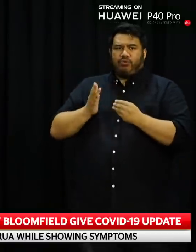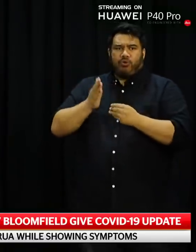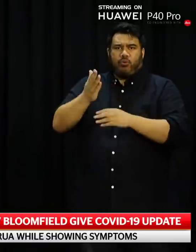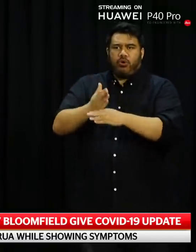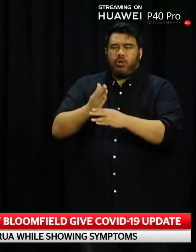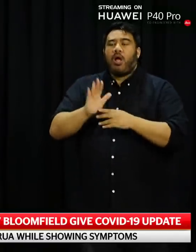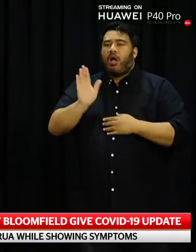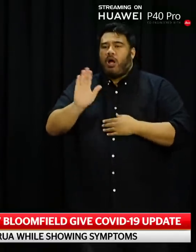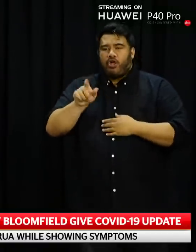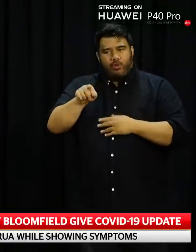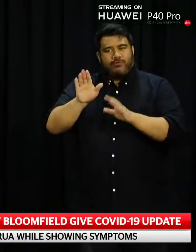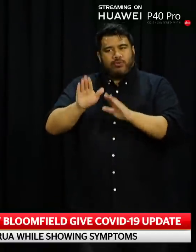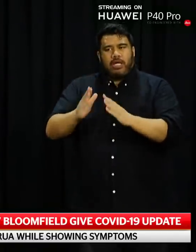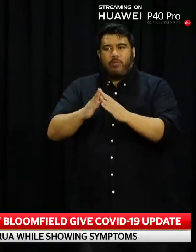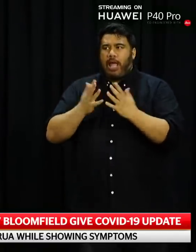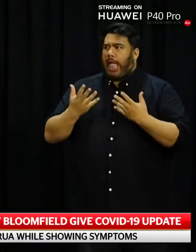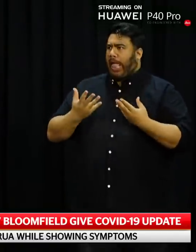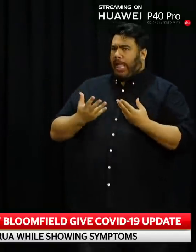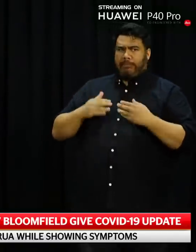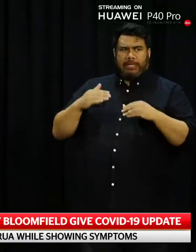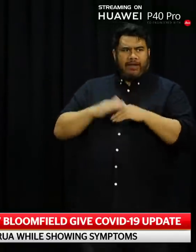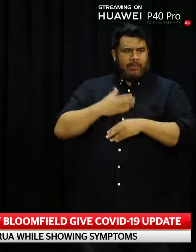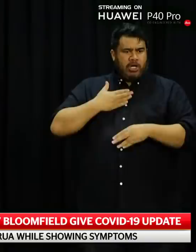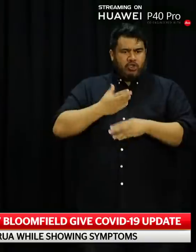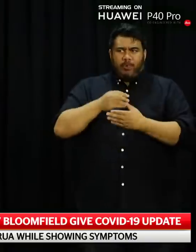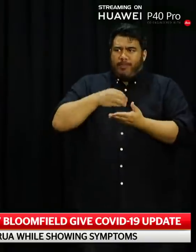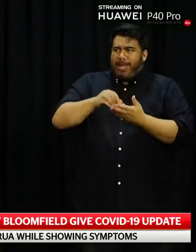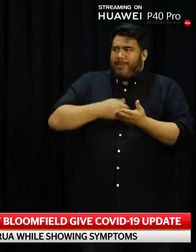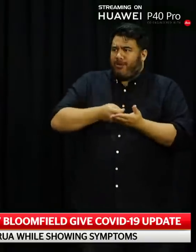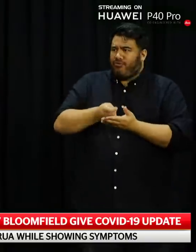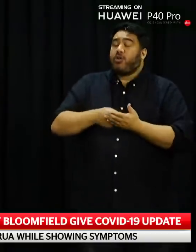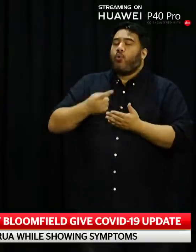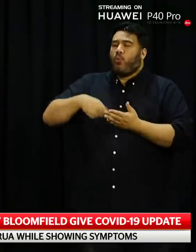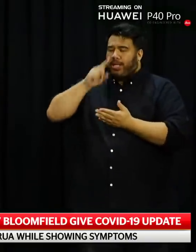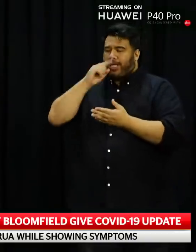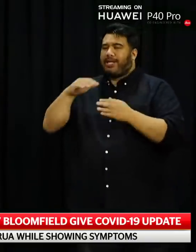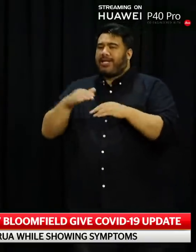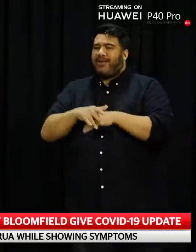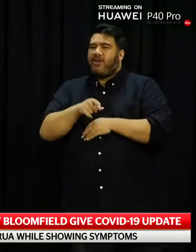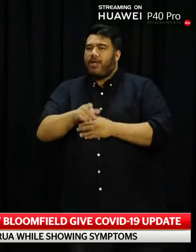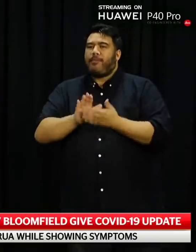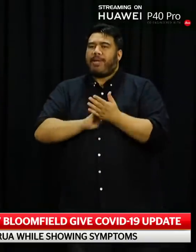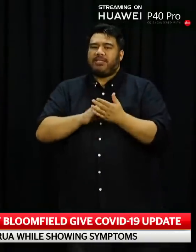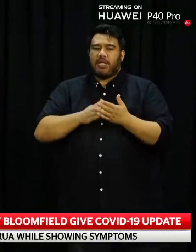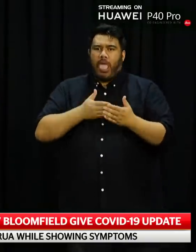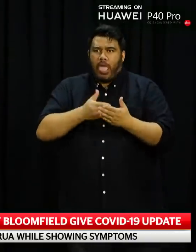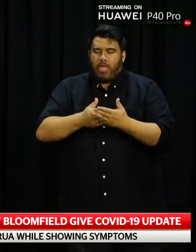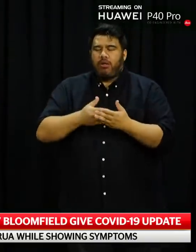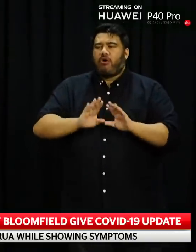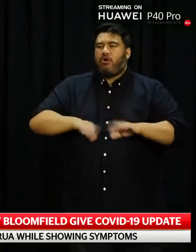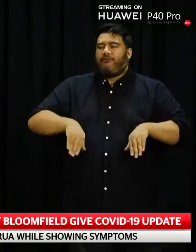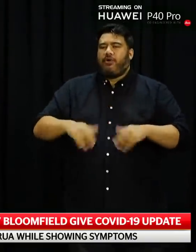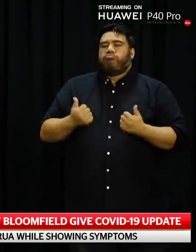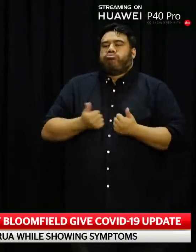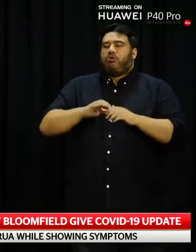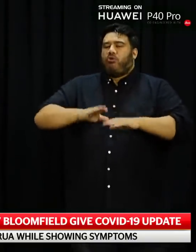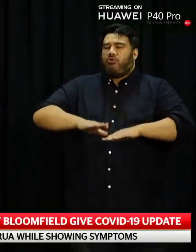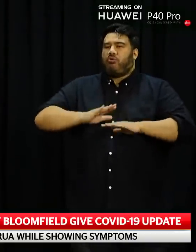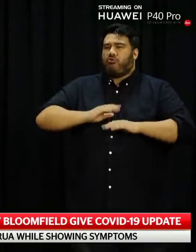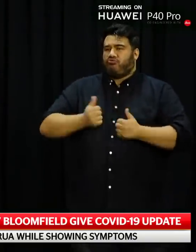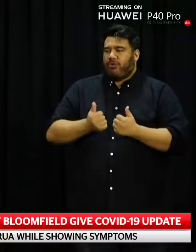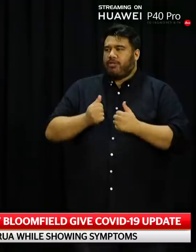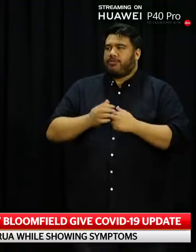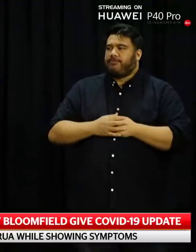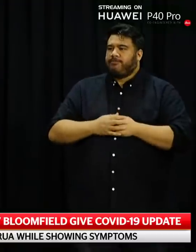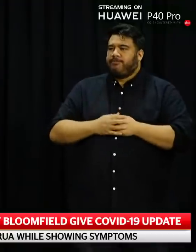home and they need to cover off their income, we have the ability to do that, so we can remove the barriers for people self-isolating. The leave scheme is